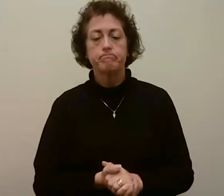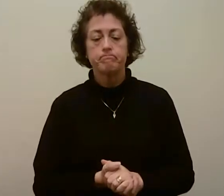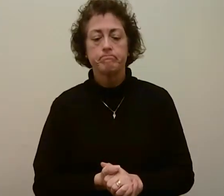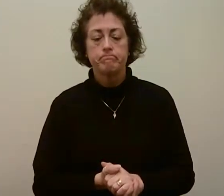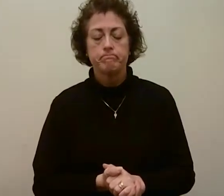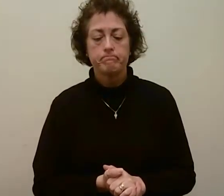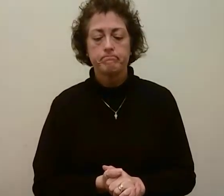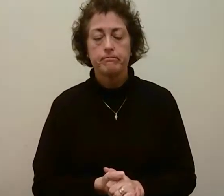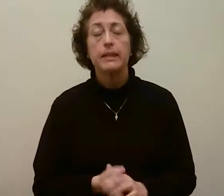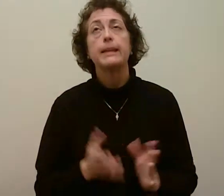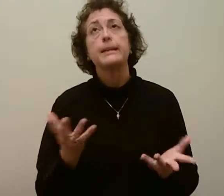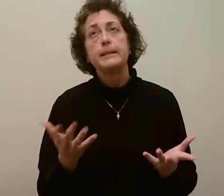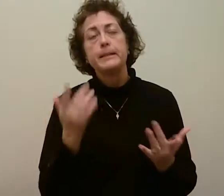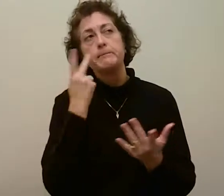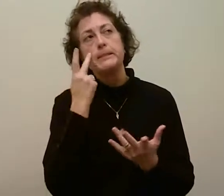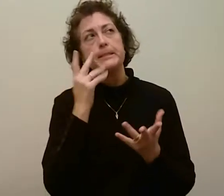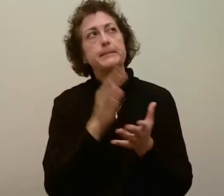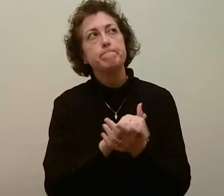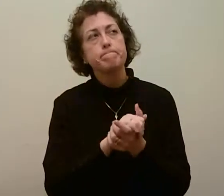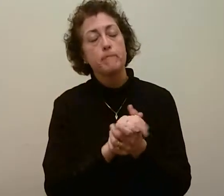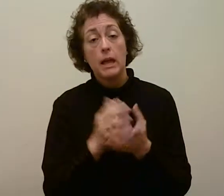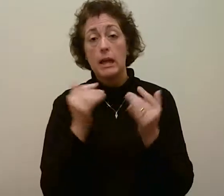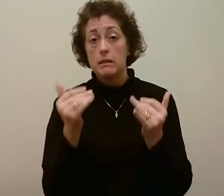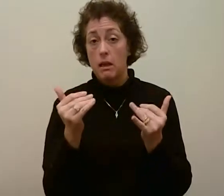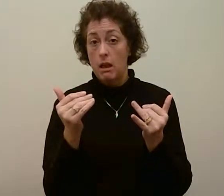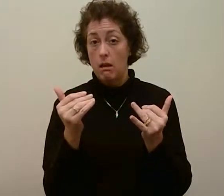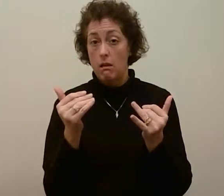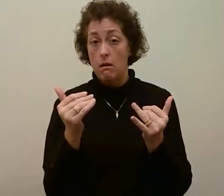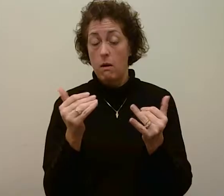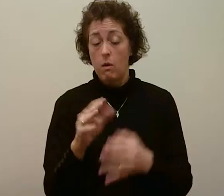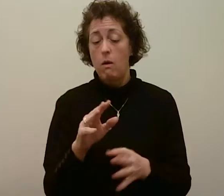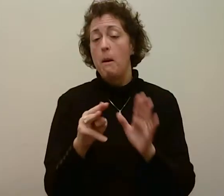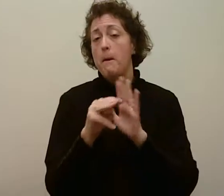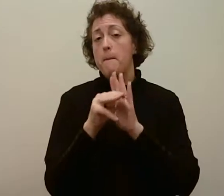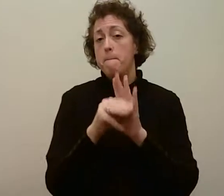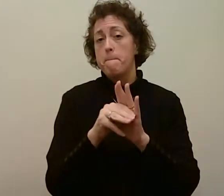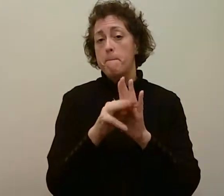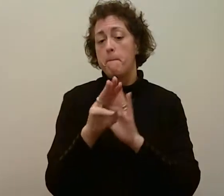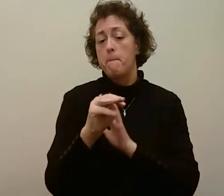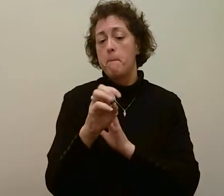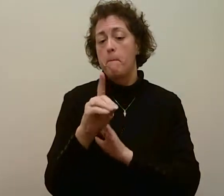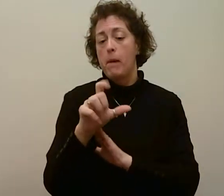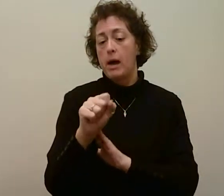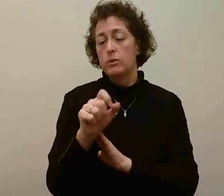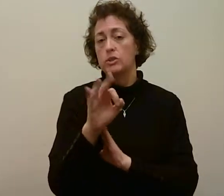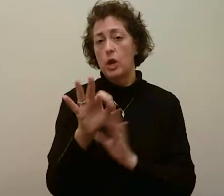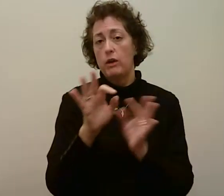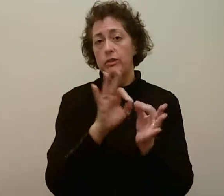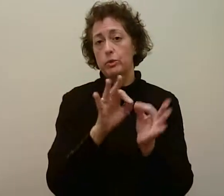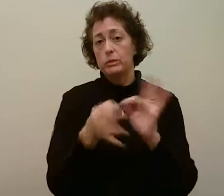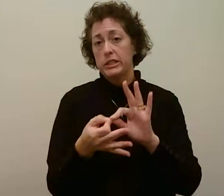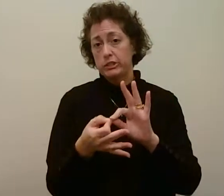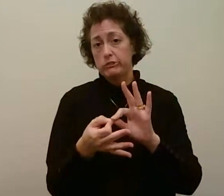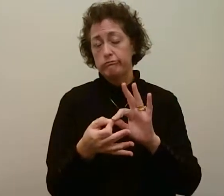Let's see. Now we're moving on to the models of interpretation. First off, I'd like to talk about